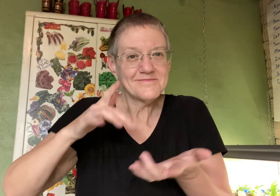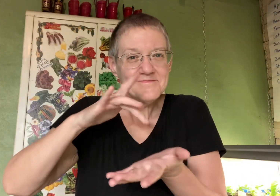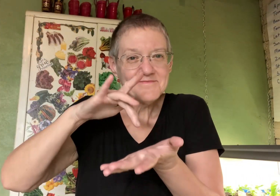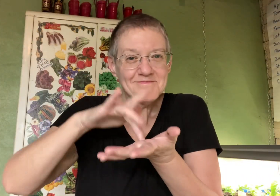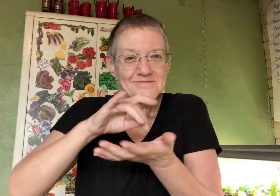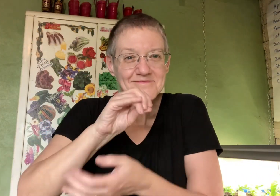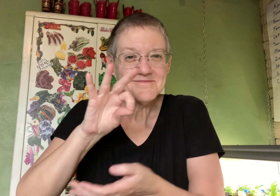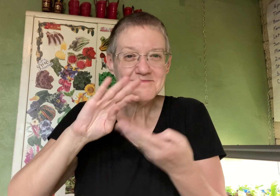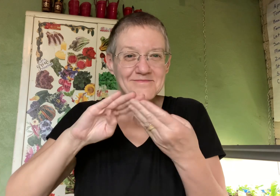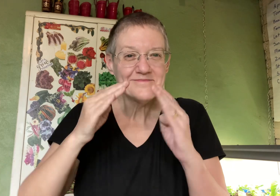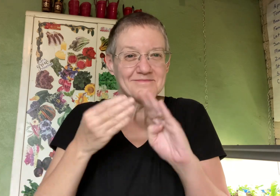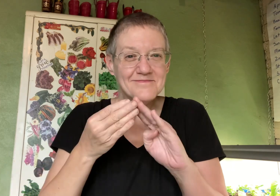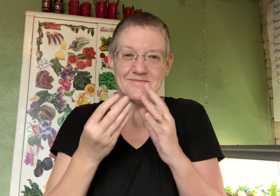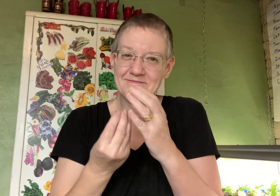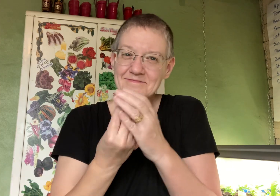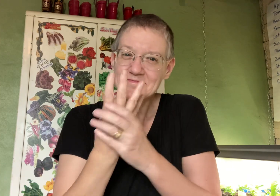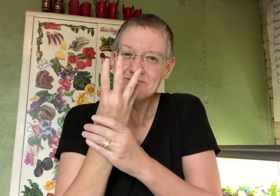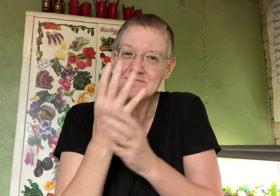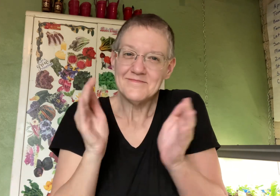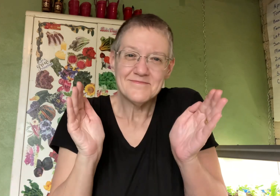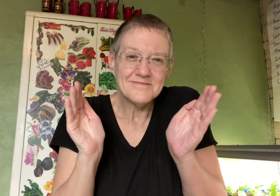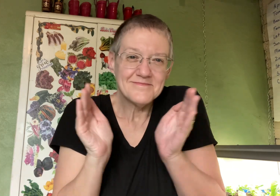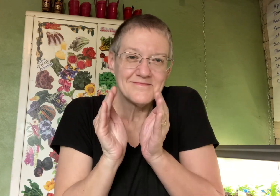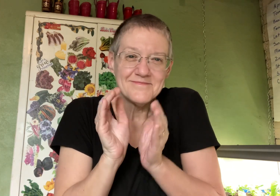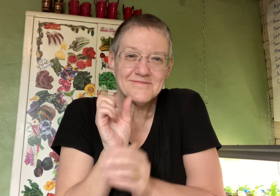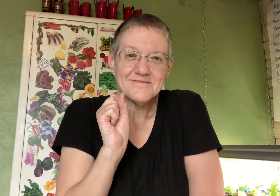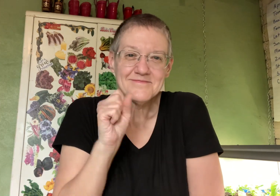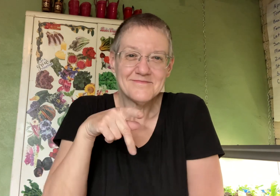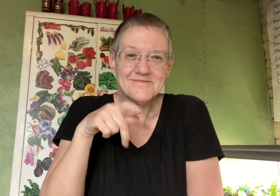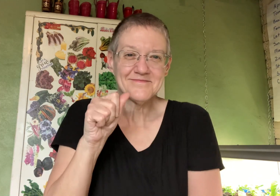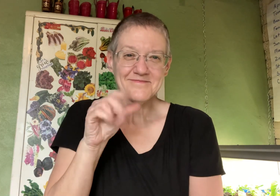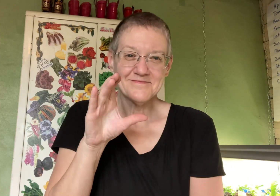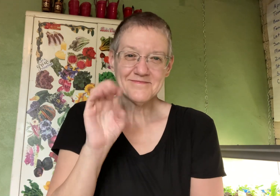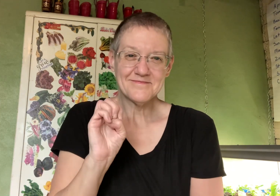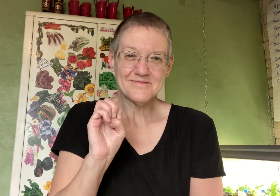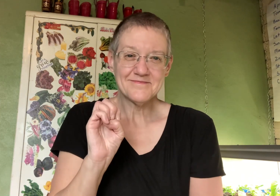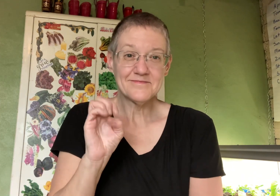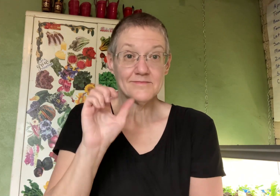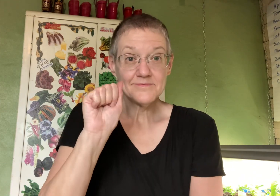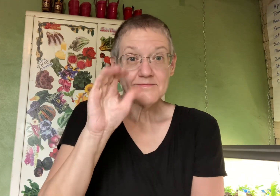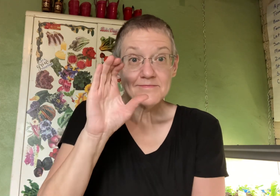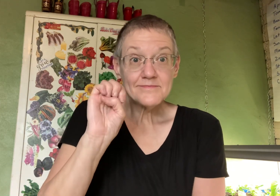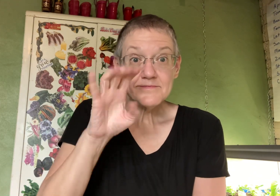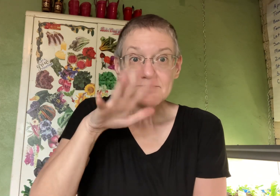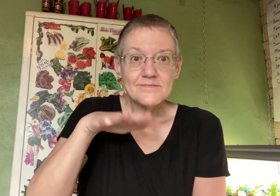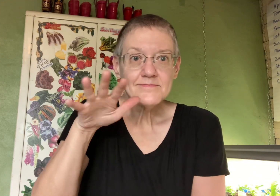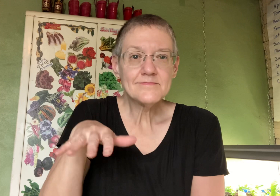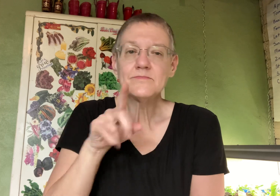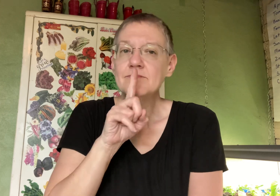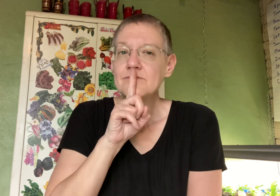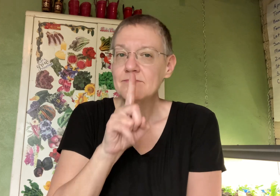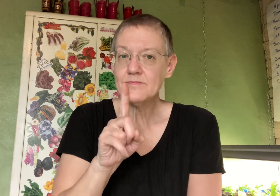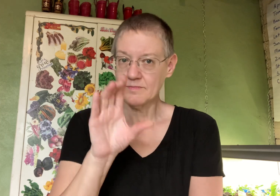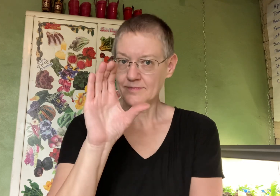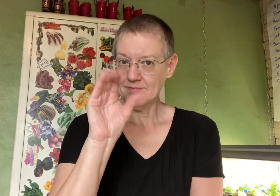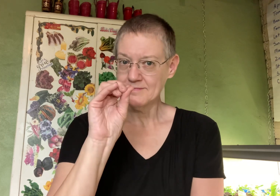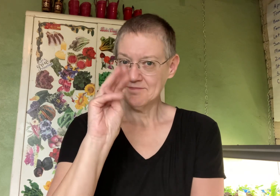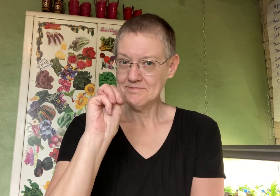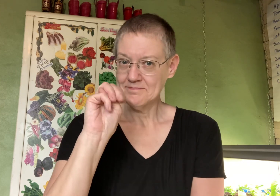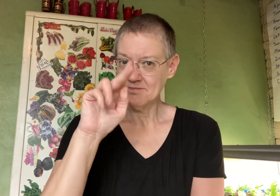Now, because I live in the heart of downtown in the city and grow in a small space, Ace